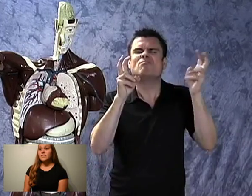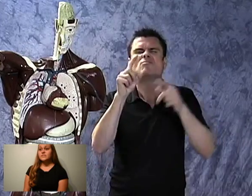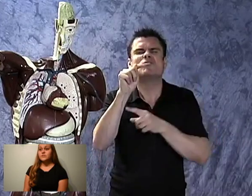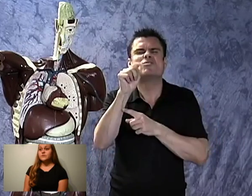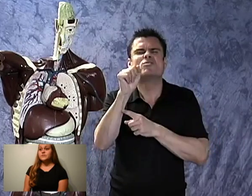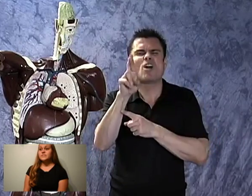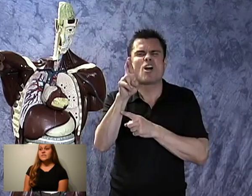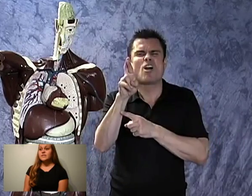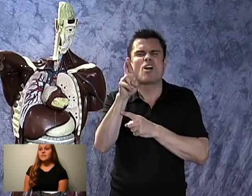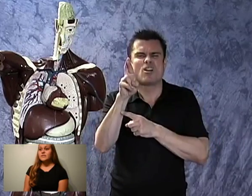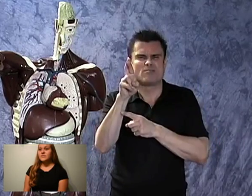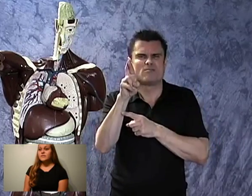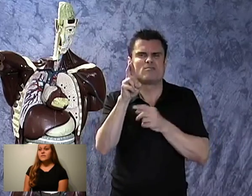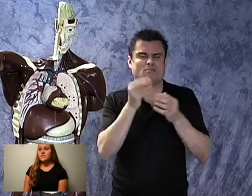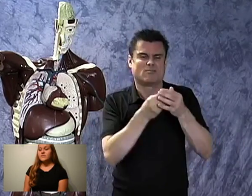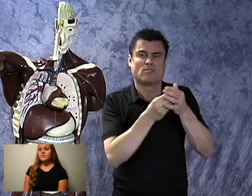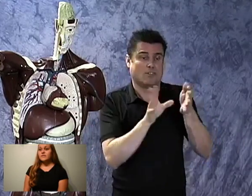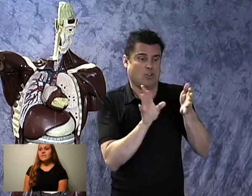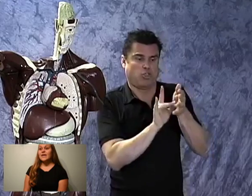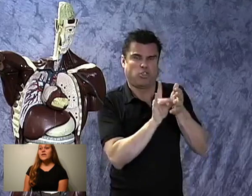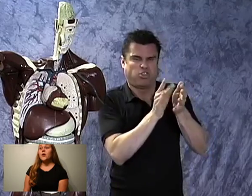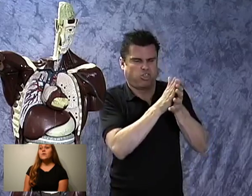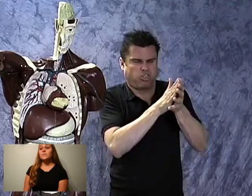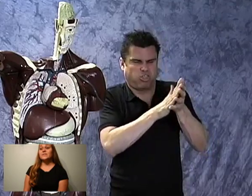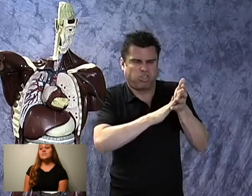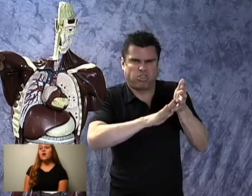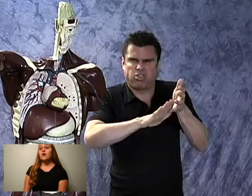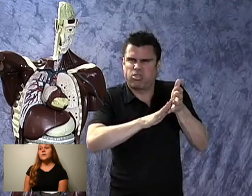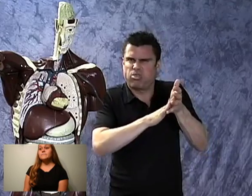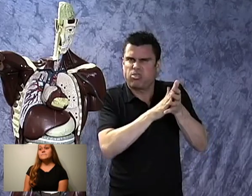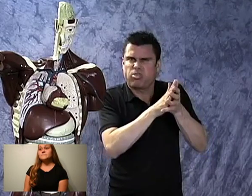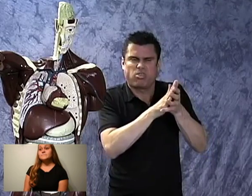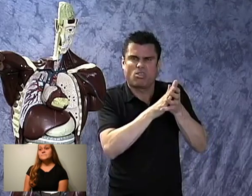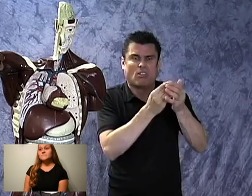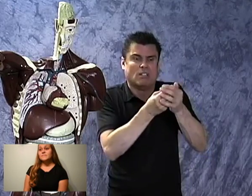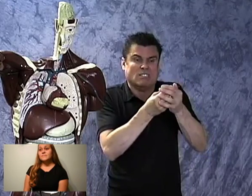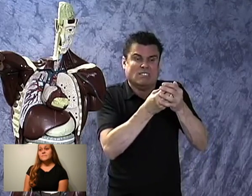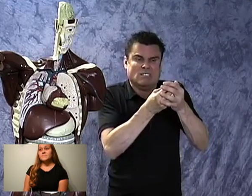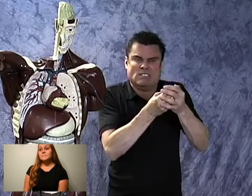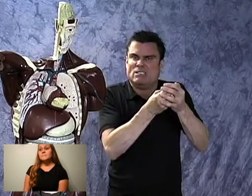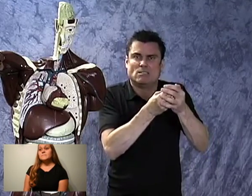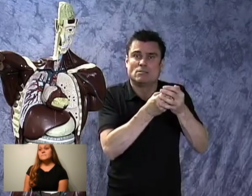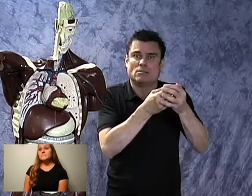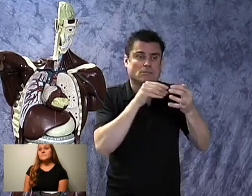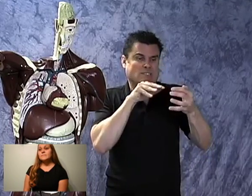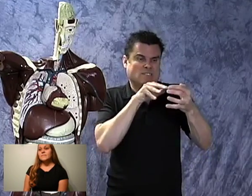those clusters, they get coated with tar.